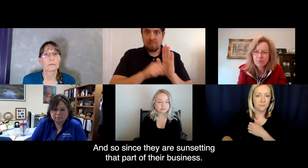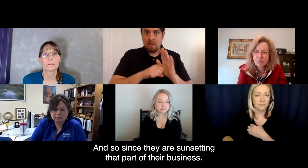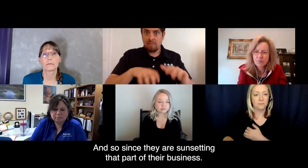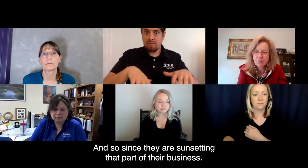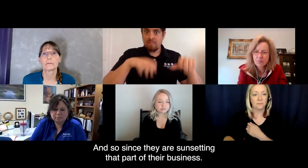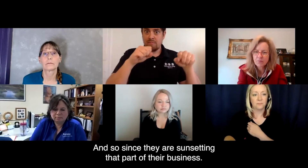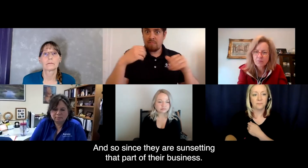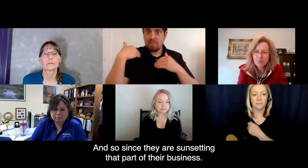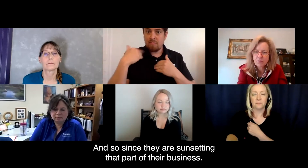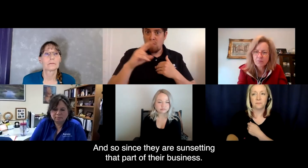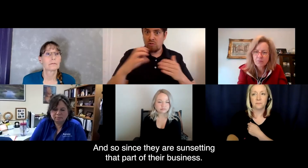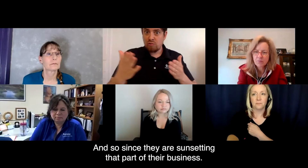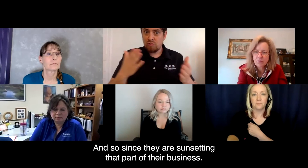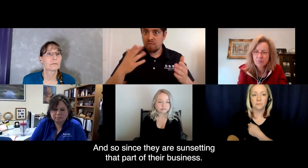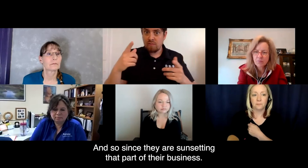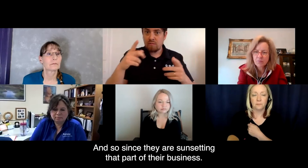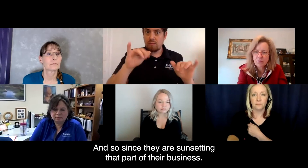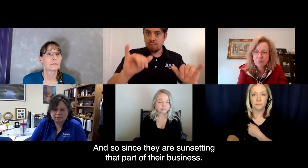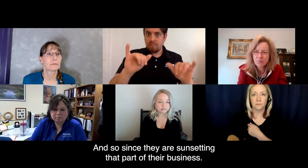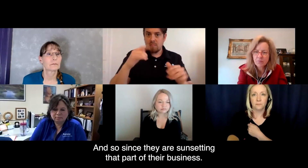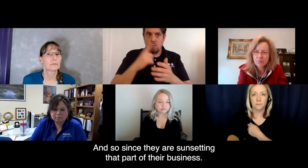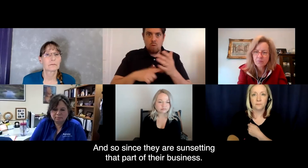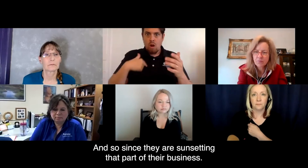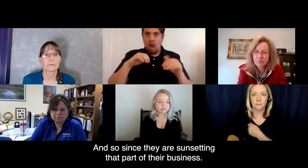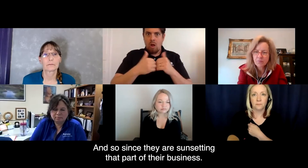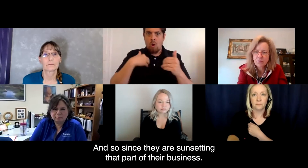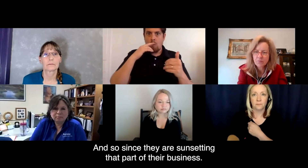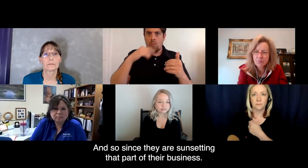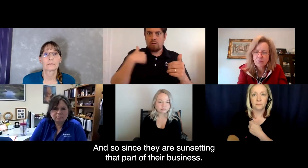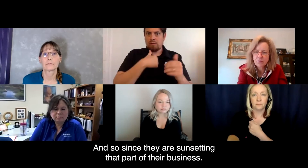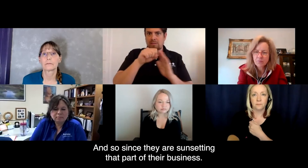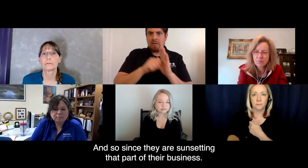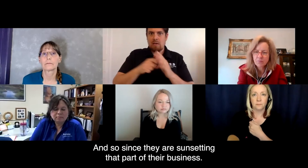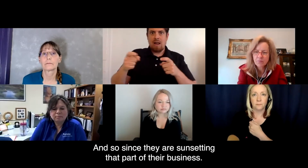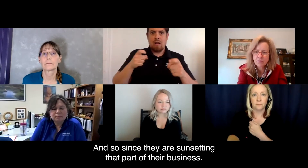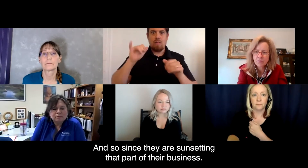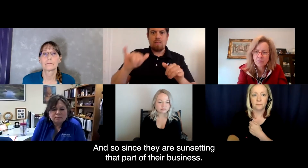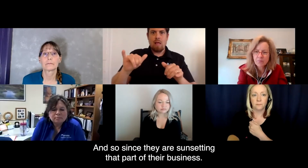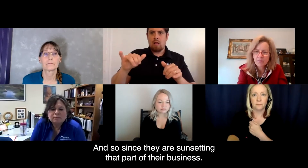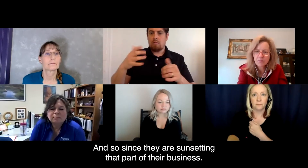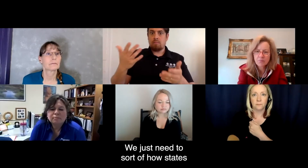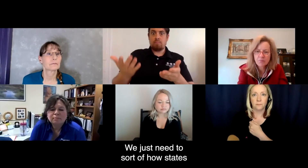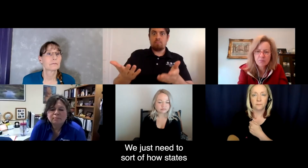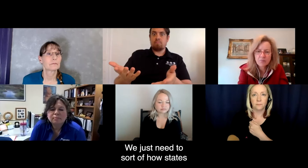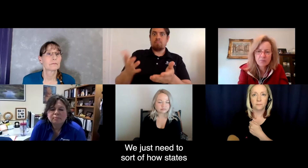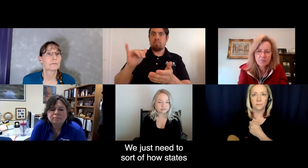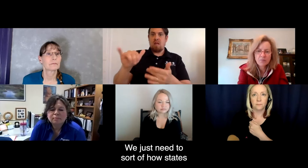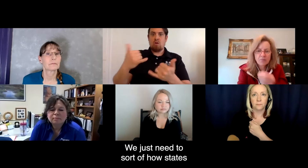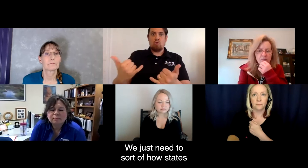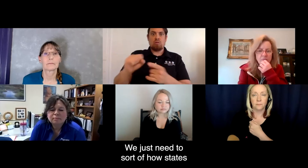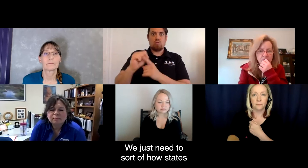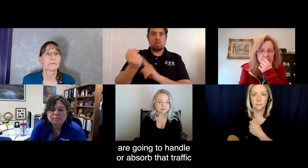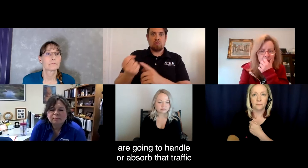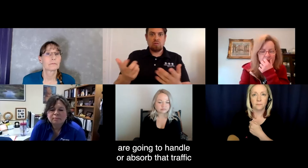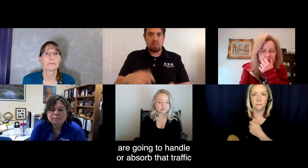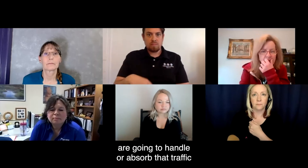And so since they are sunsetting that part of their business, we just need to know sort of